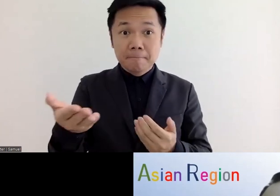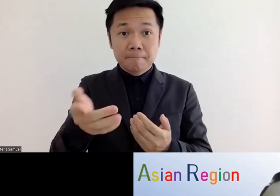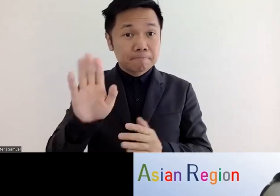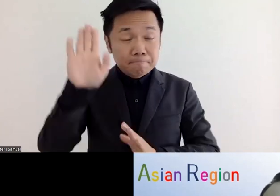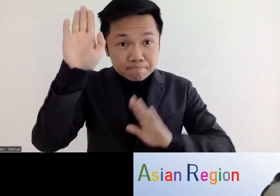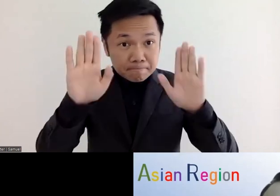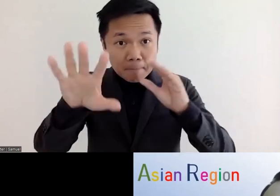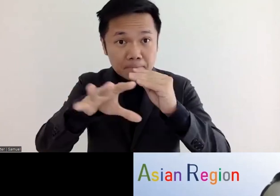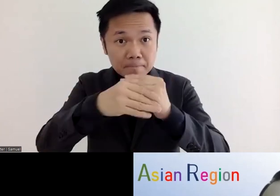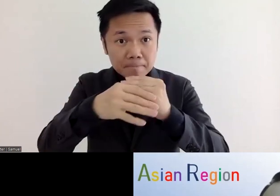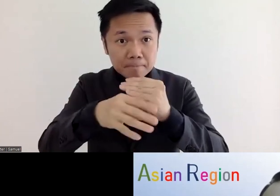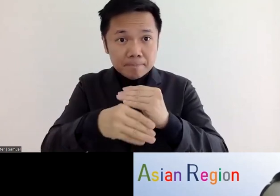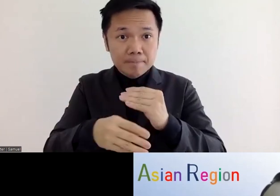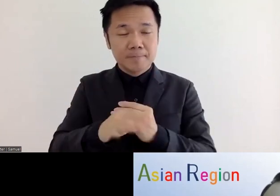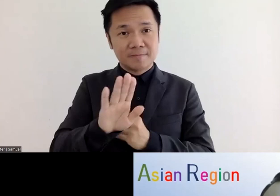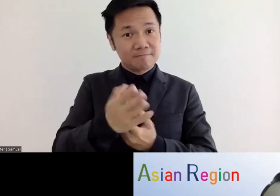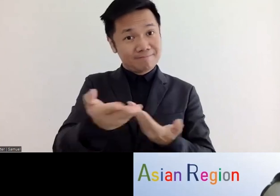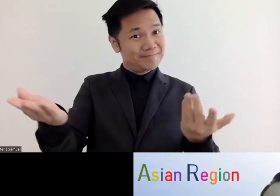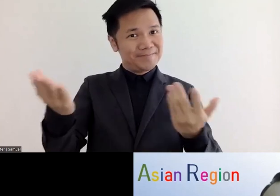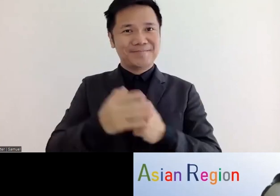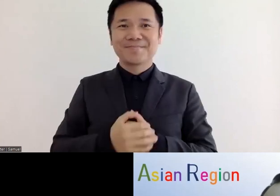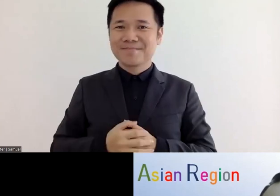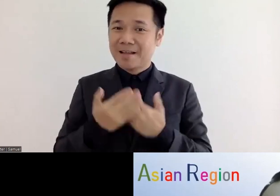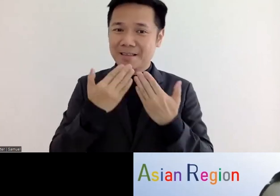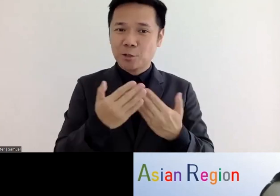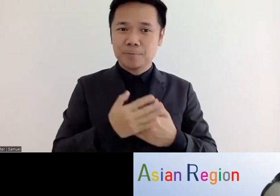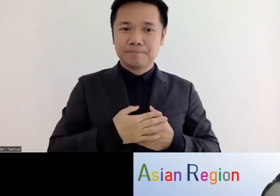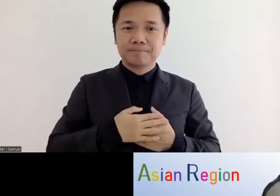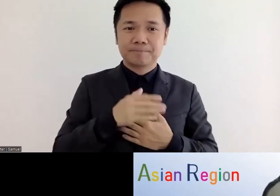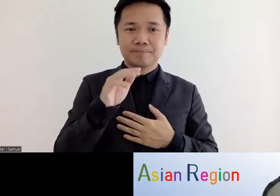more specific on that. Thank you, Bahar.